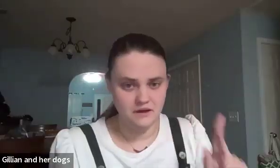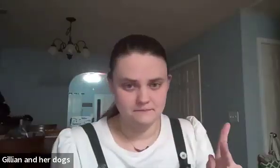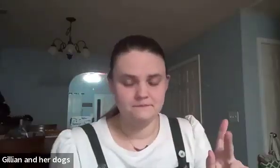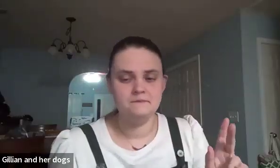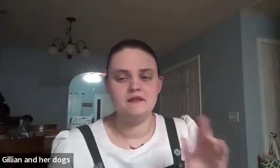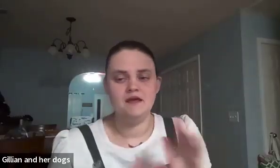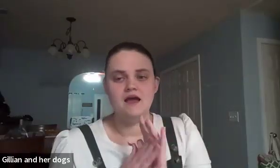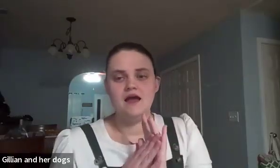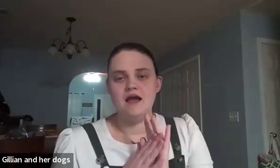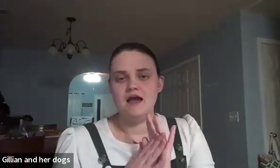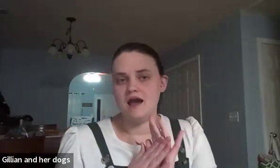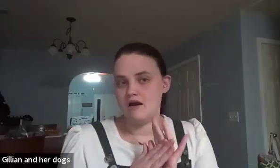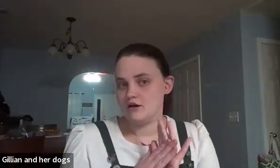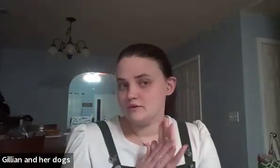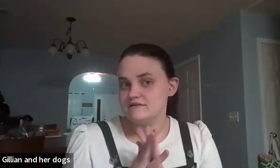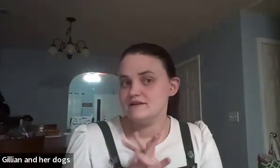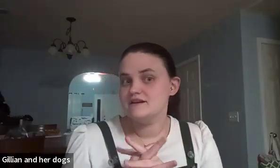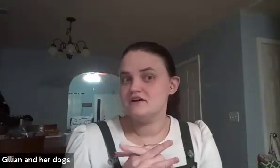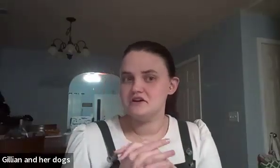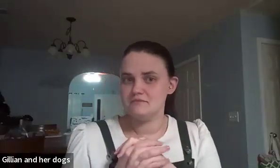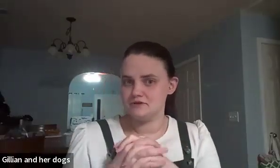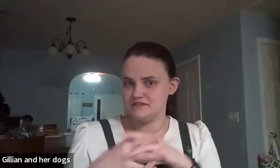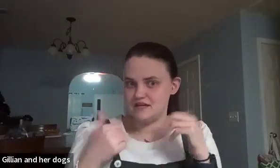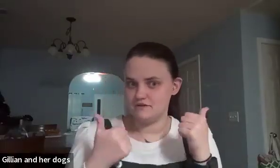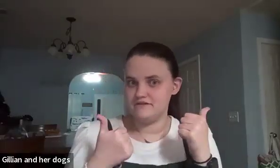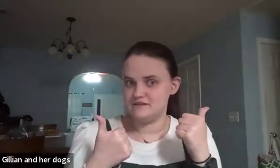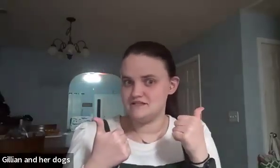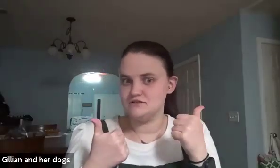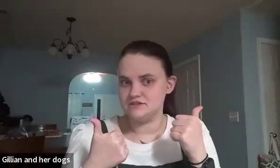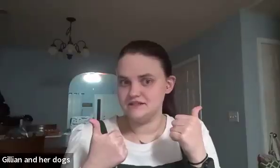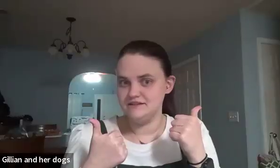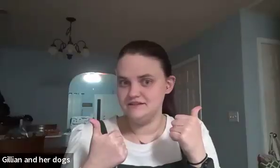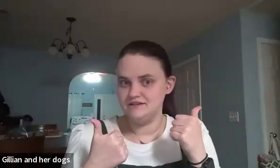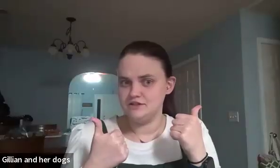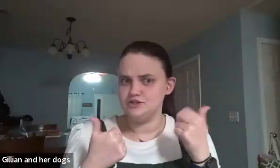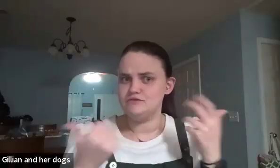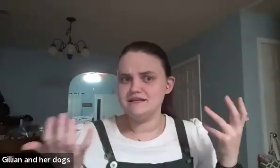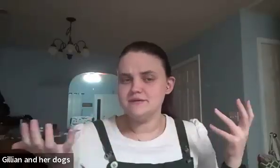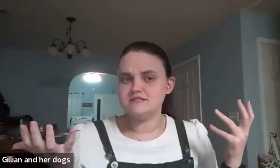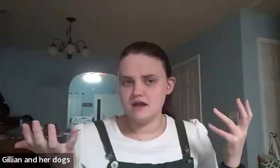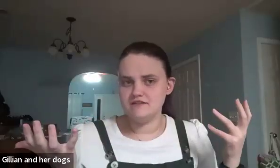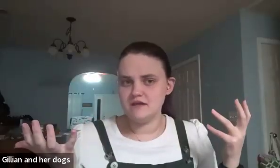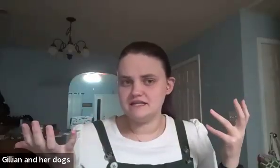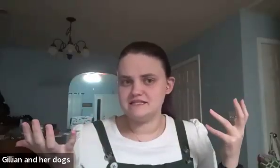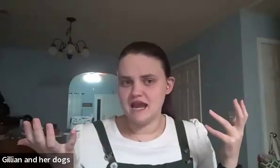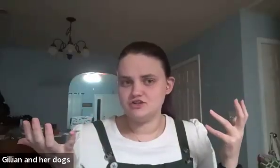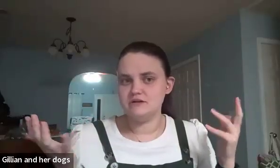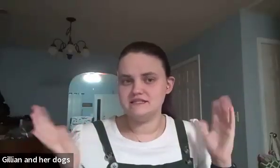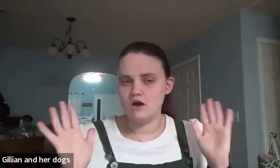Okay. How are we feeling on numbers now? Are we feeling still good? You guys keep signing them like it's natural, and it's